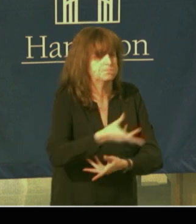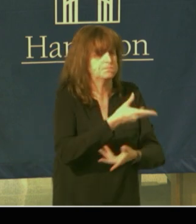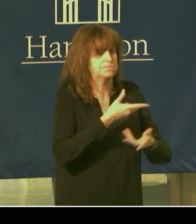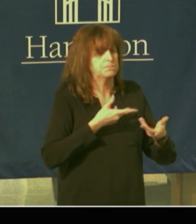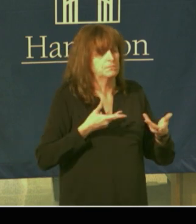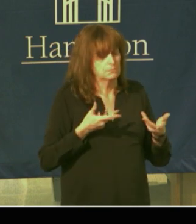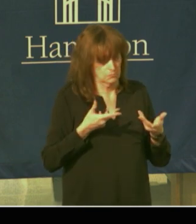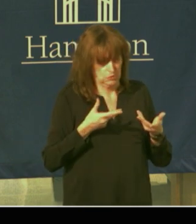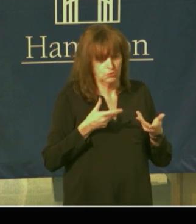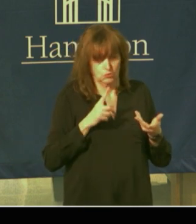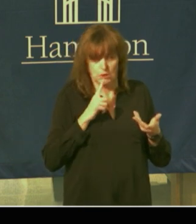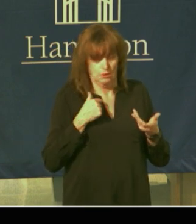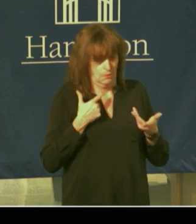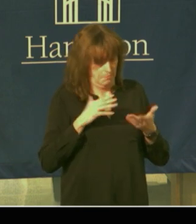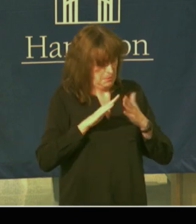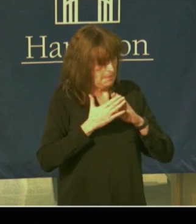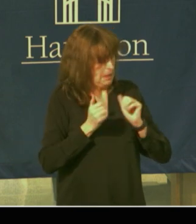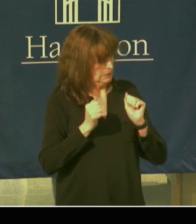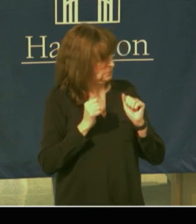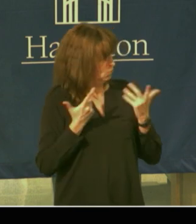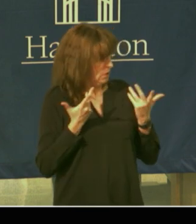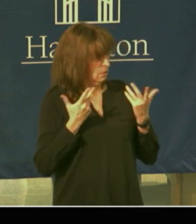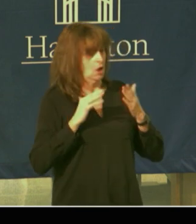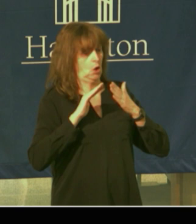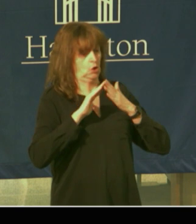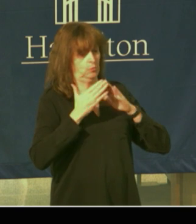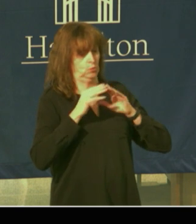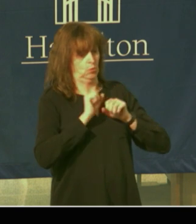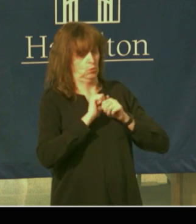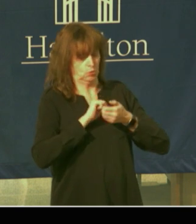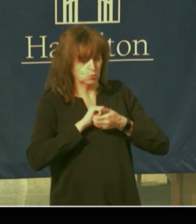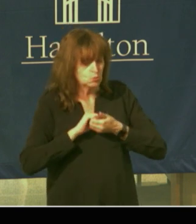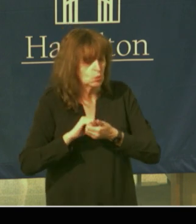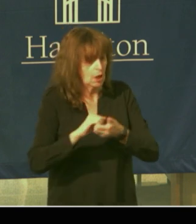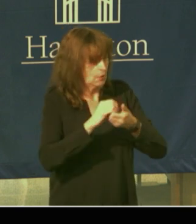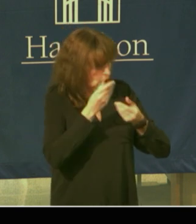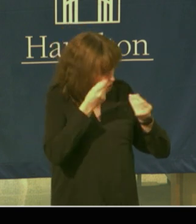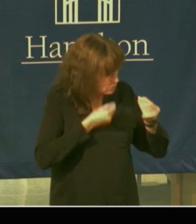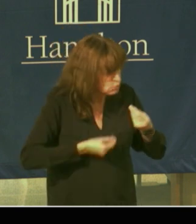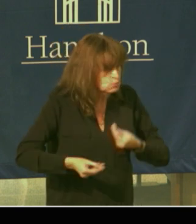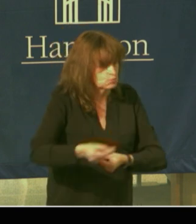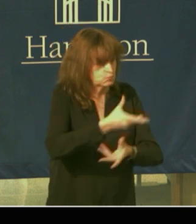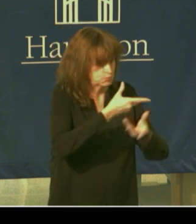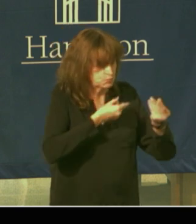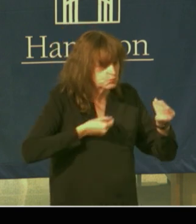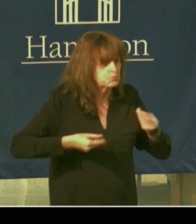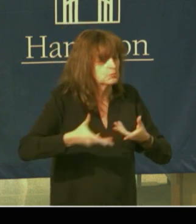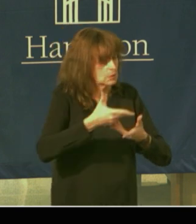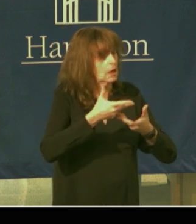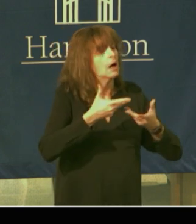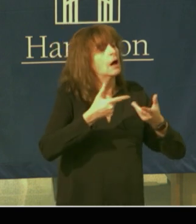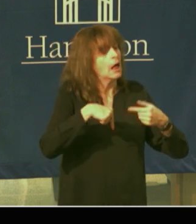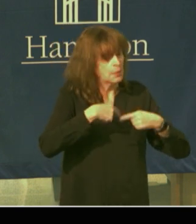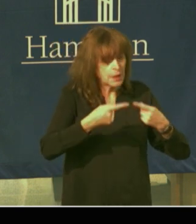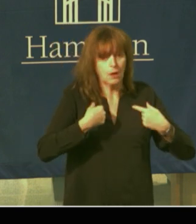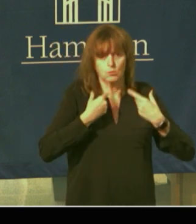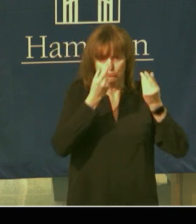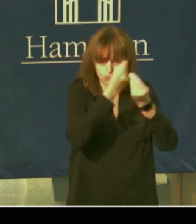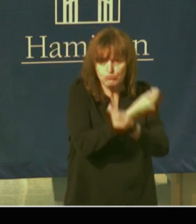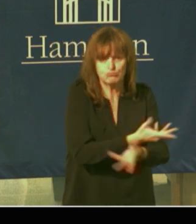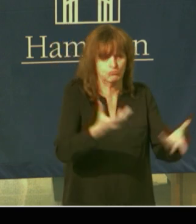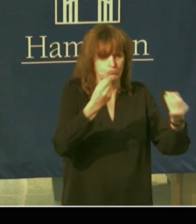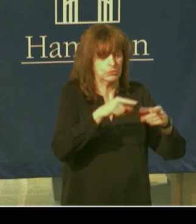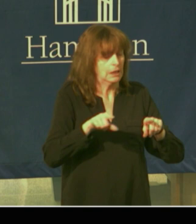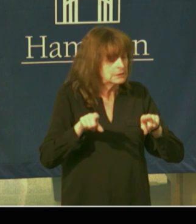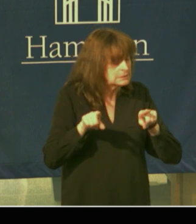all in the loop and all working on the same messaging and the same, you know, important issues of trying to get people to stay